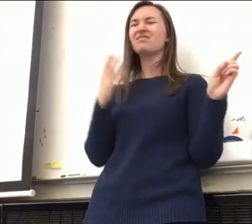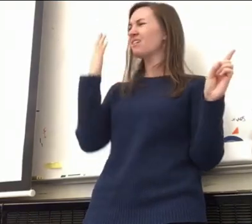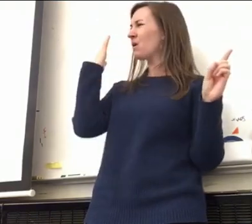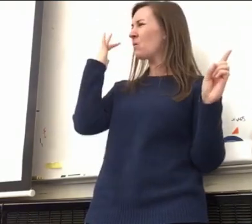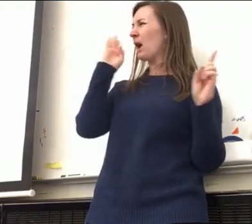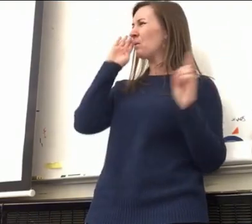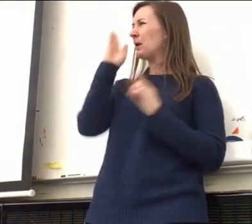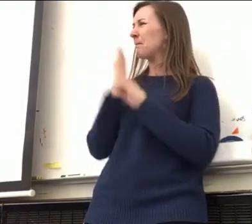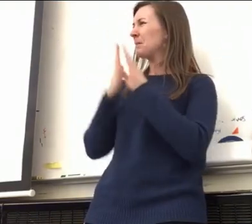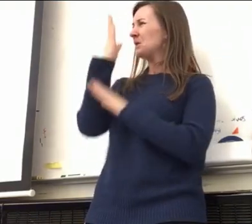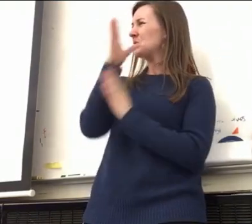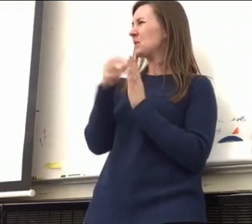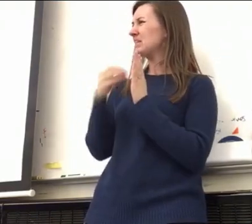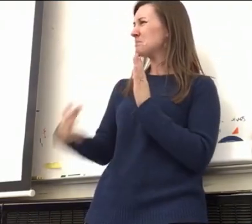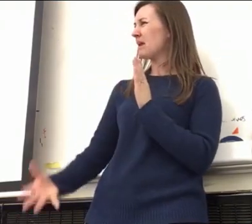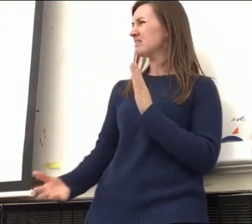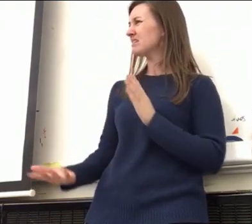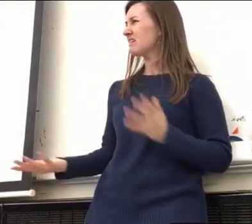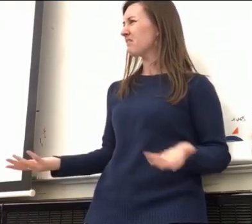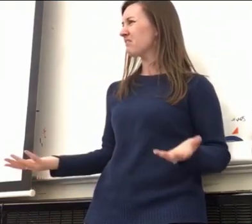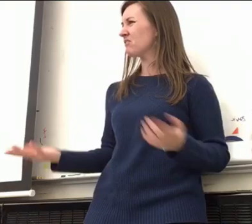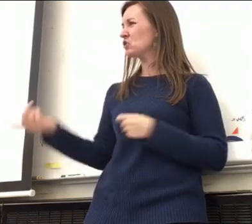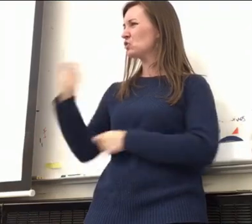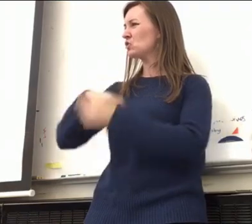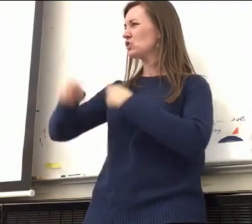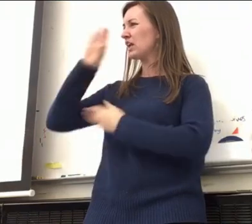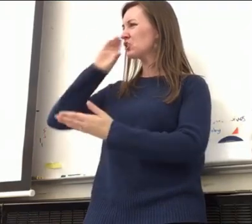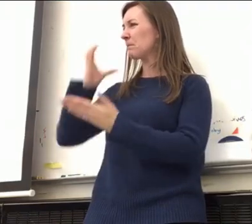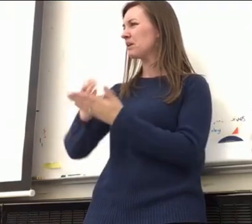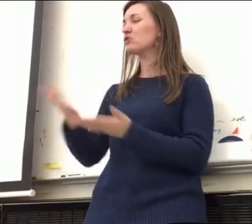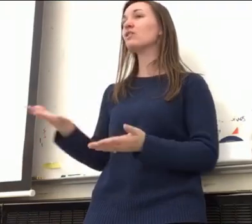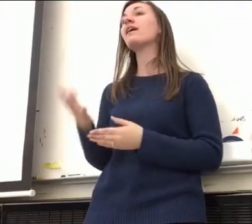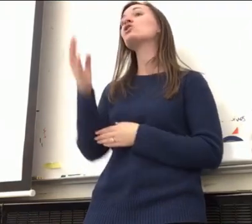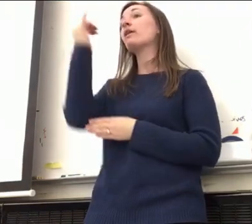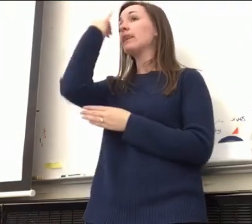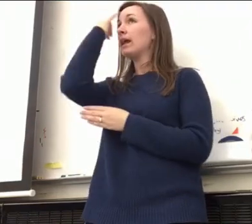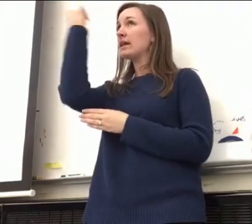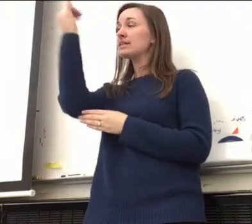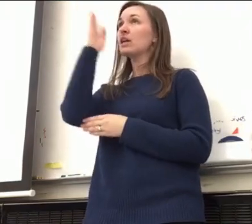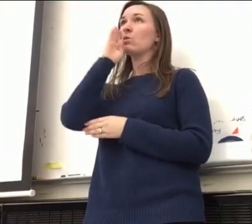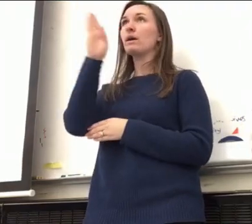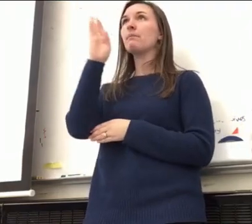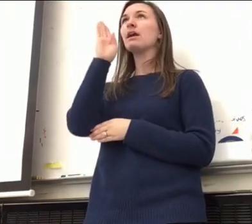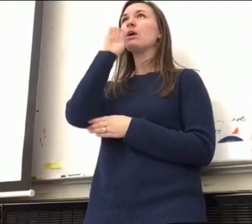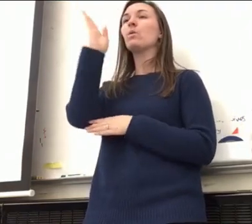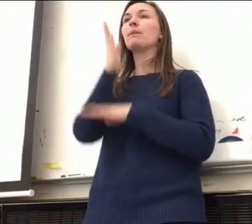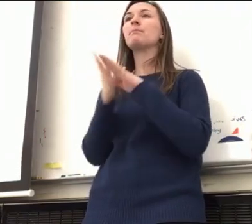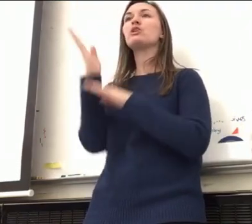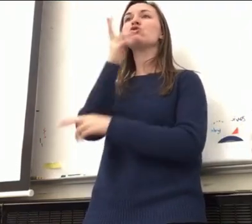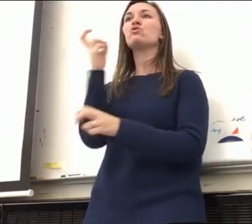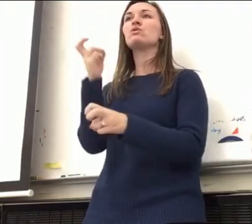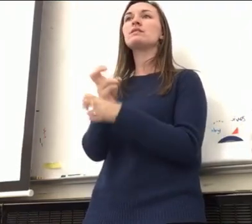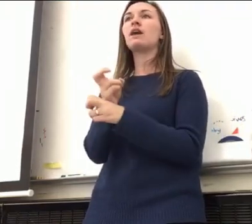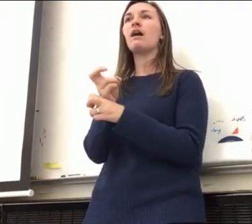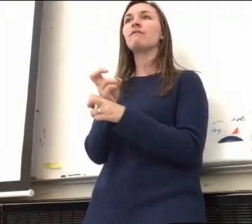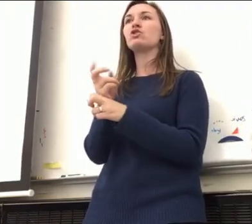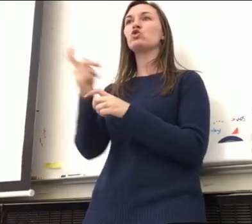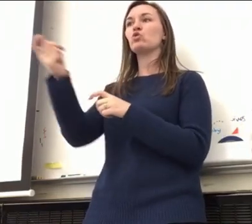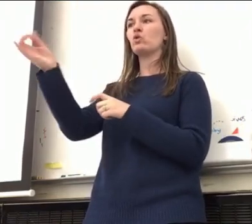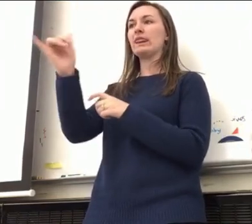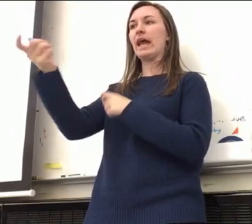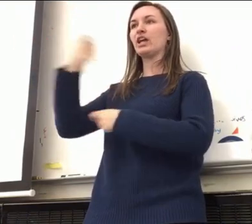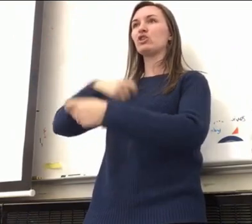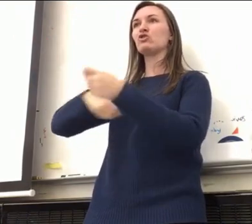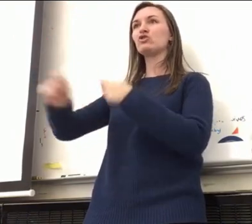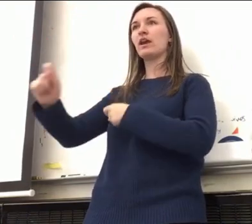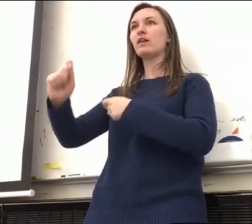money? Because the idea would be that it would be too difficult to change like the